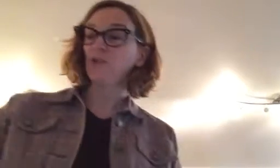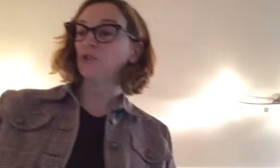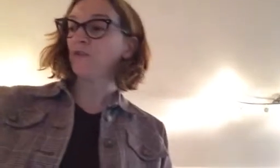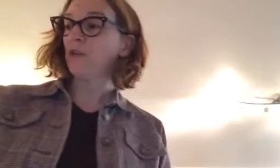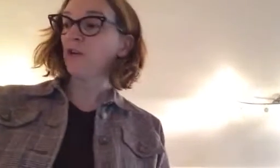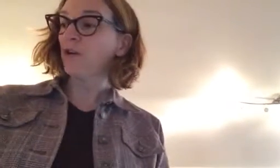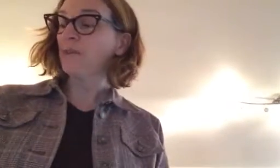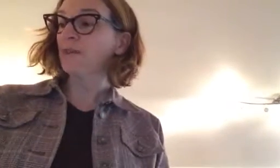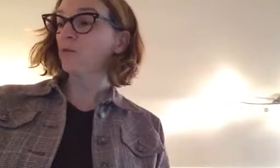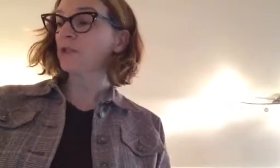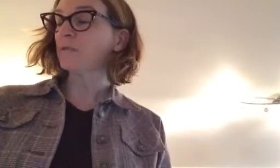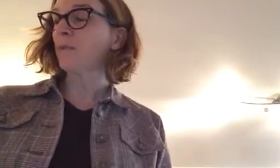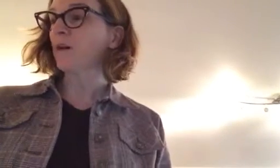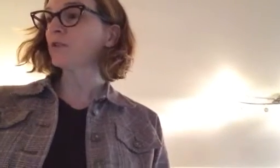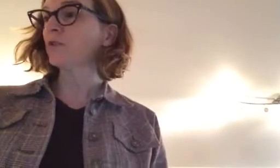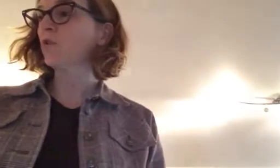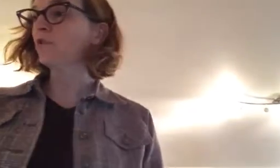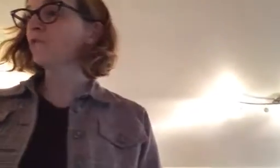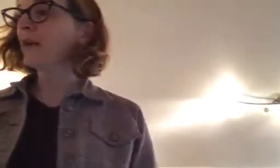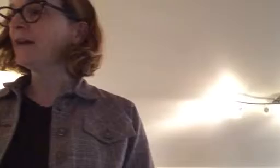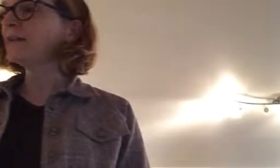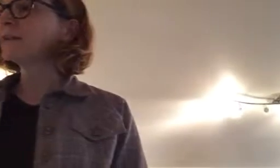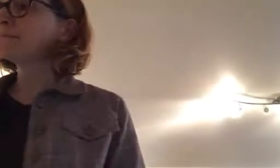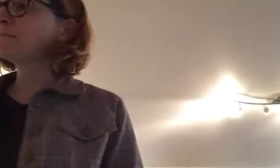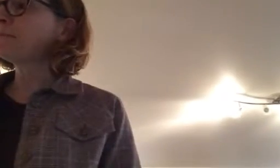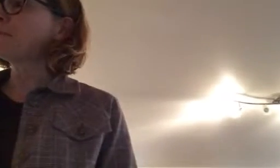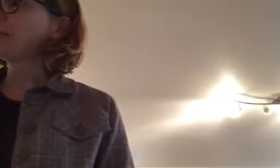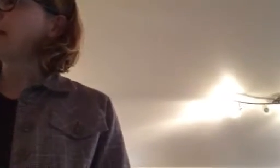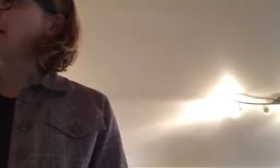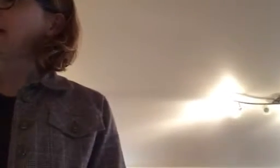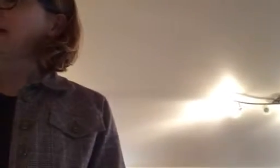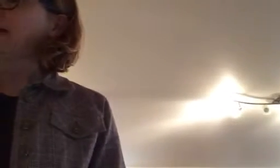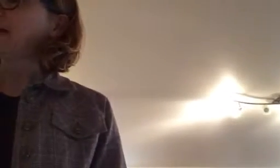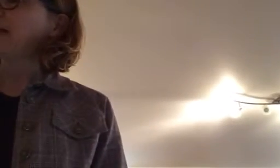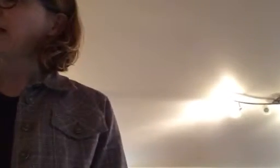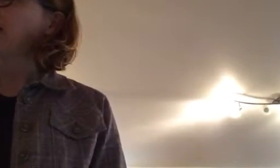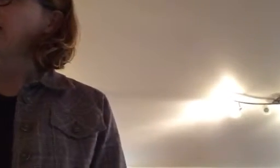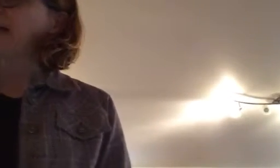to serve in the army. That's what sparked the Gordon riots.